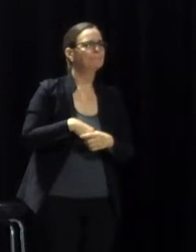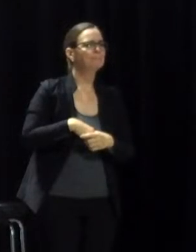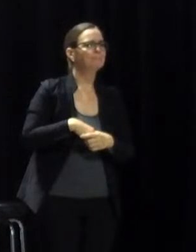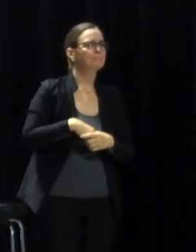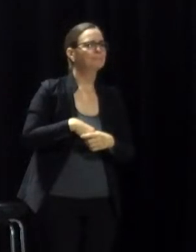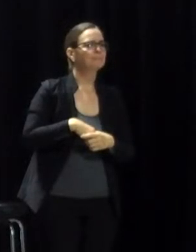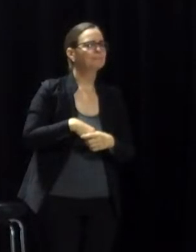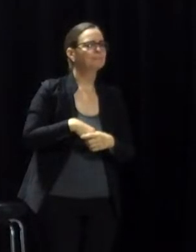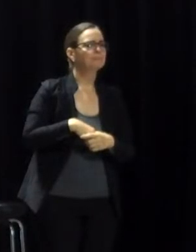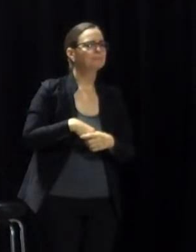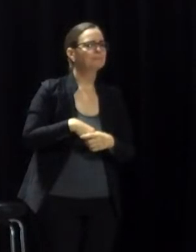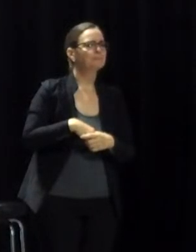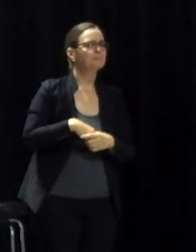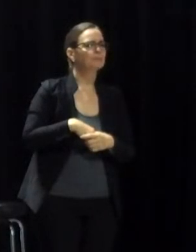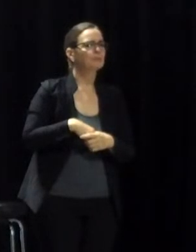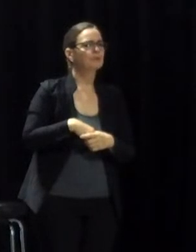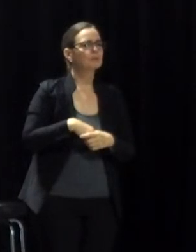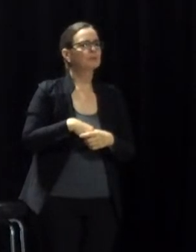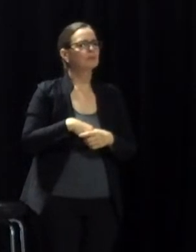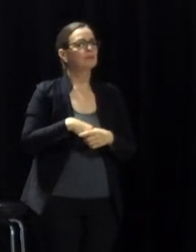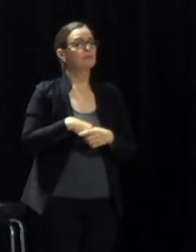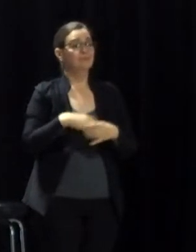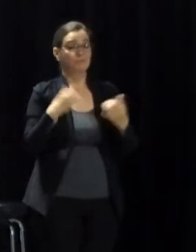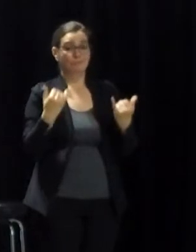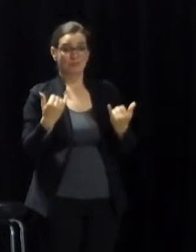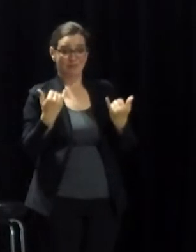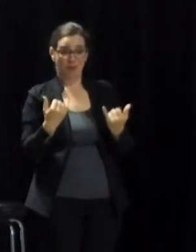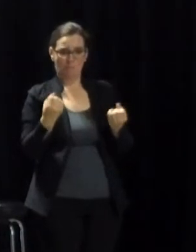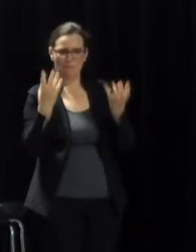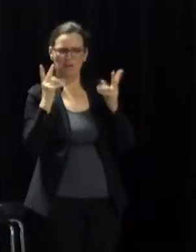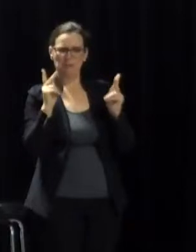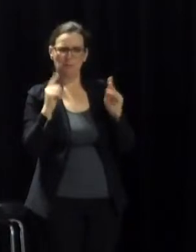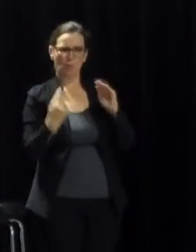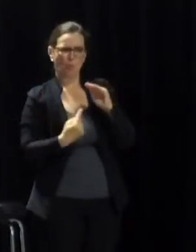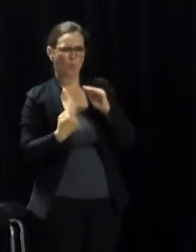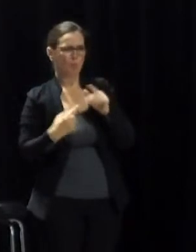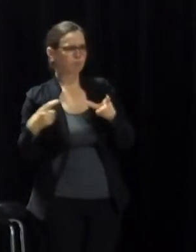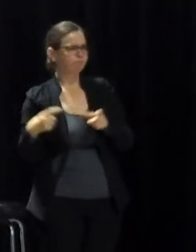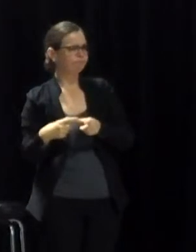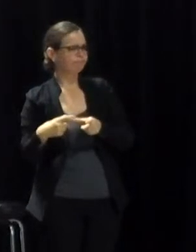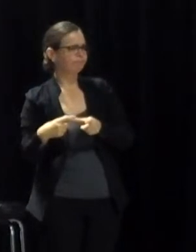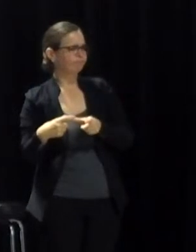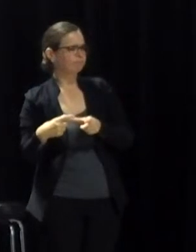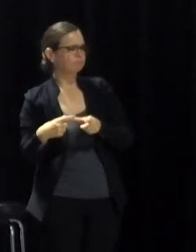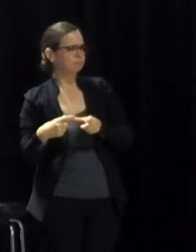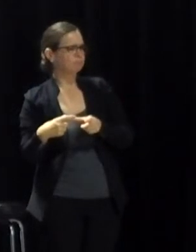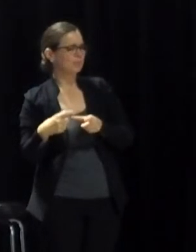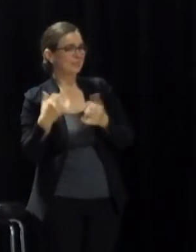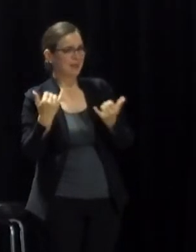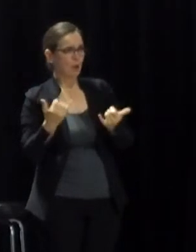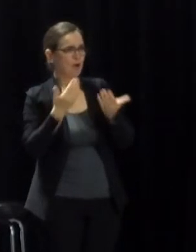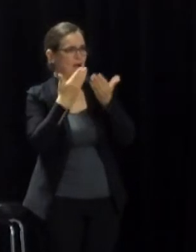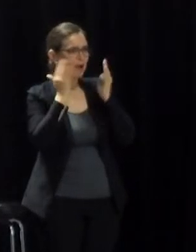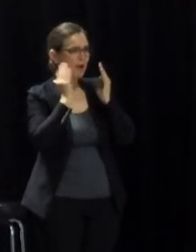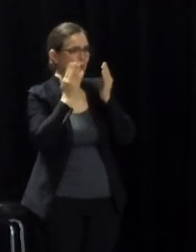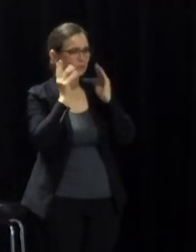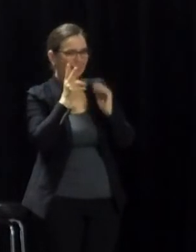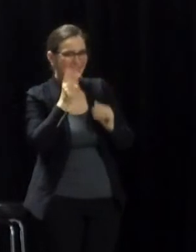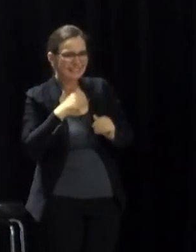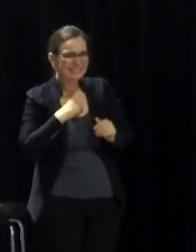that we do have in quarantine as we come up on Halloween and Thanksgiving and the important days really to